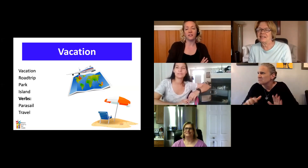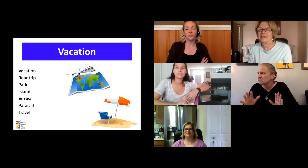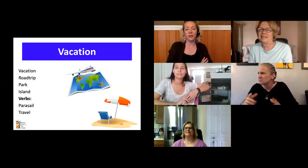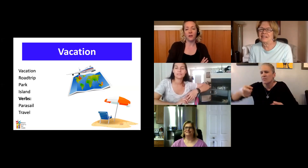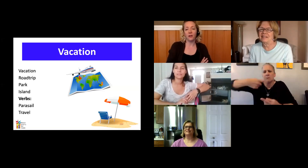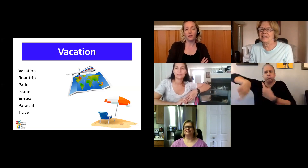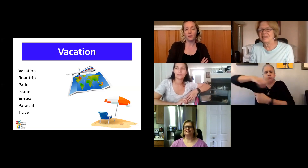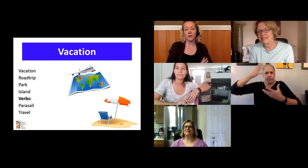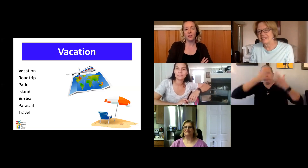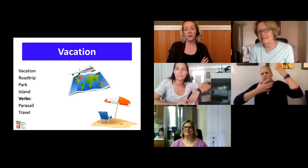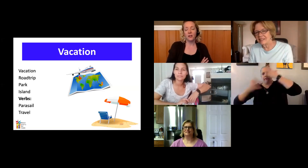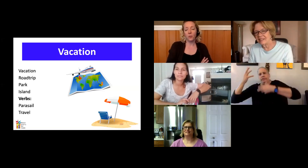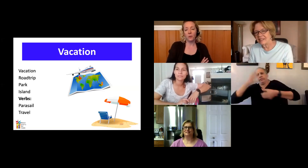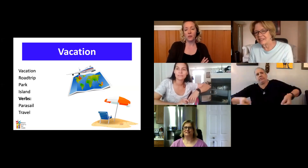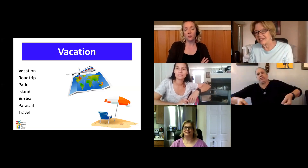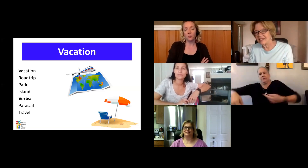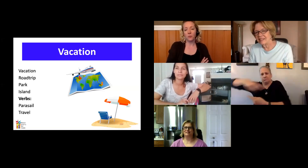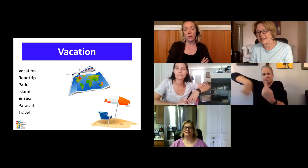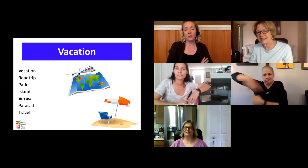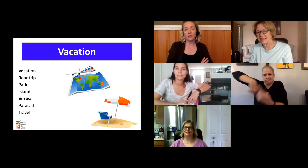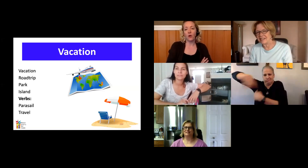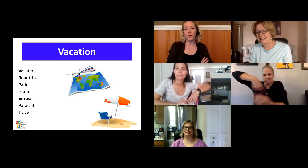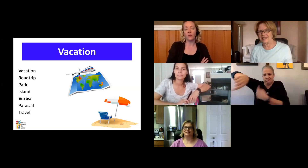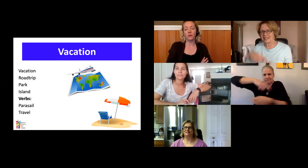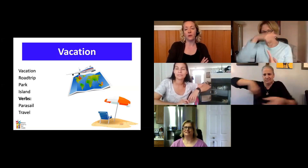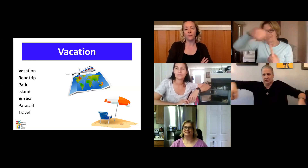but, you know, pretty much the basics. Oh, and those